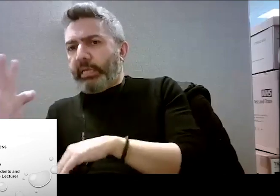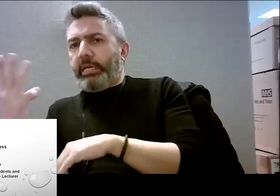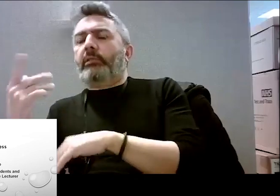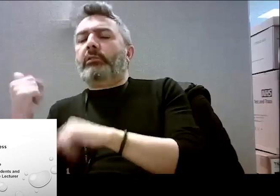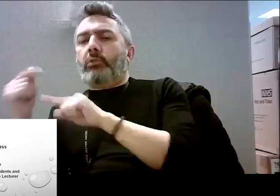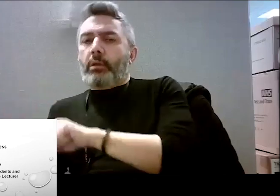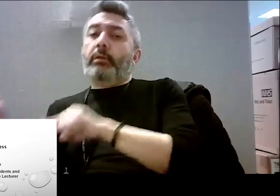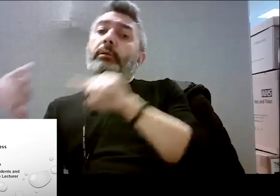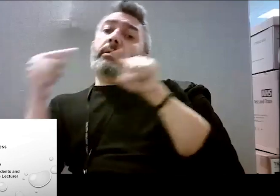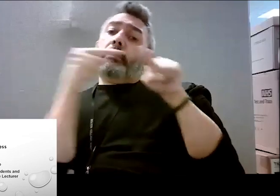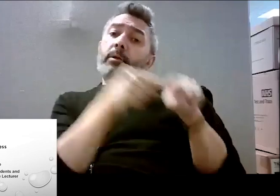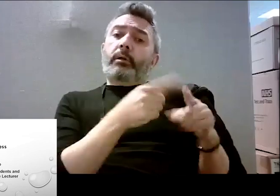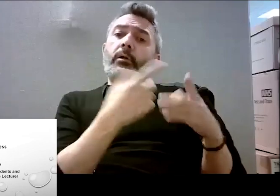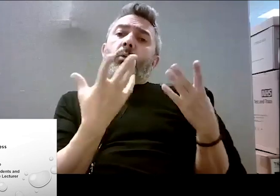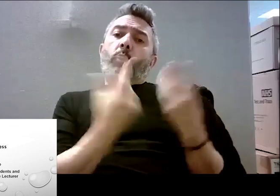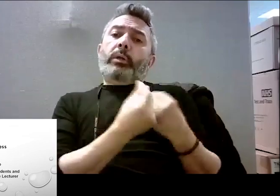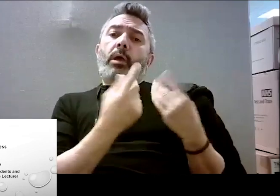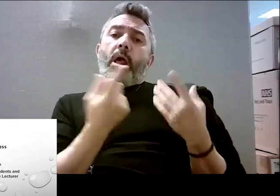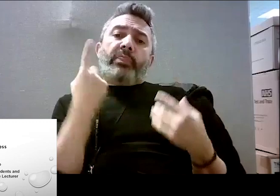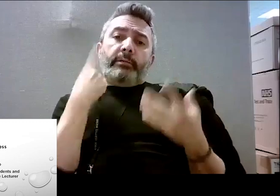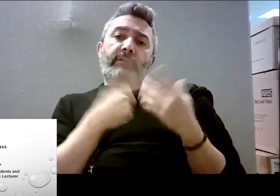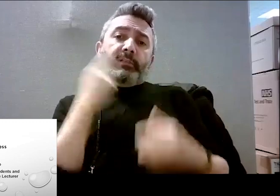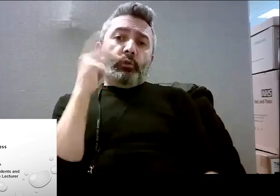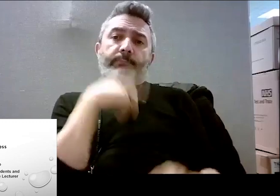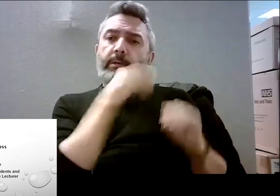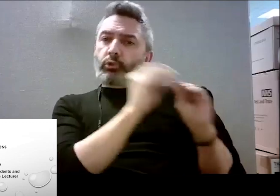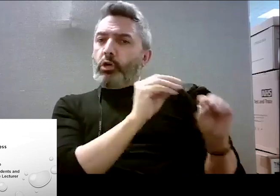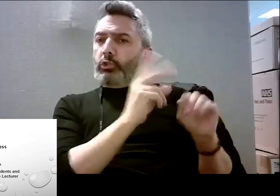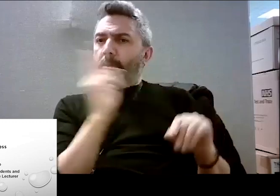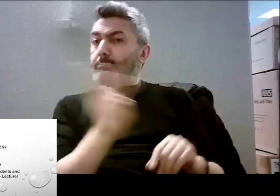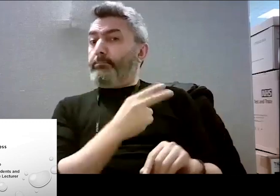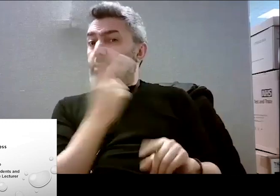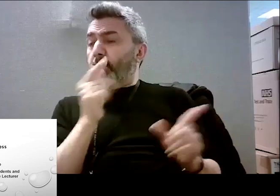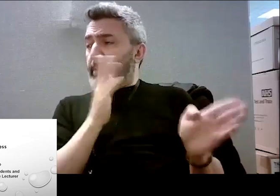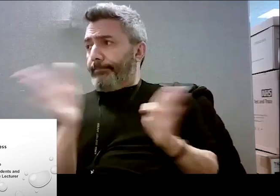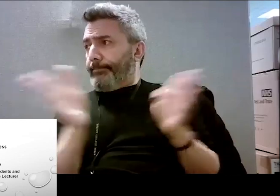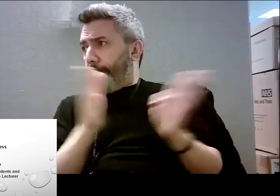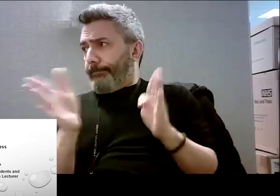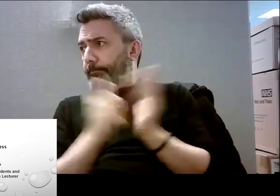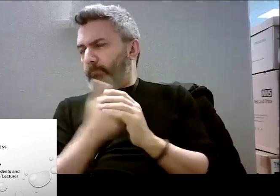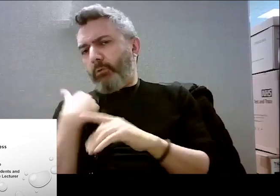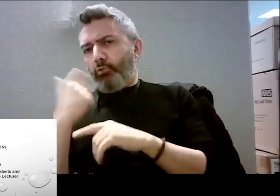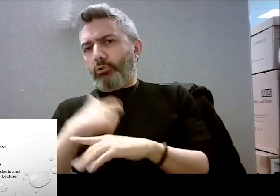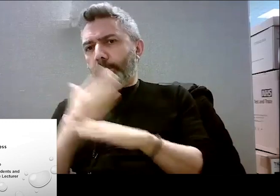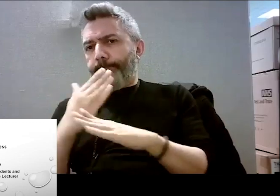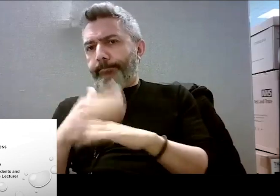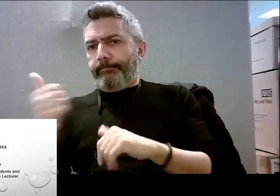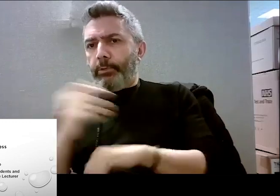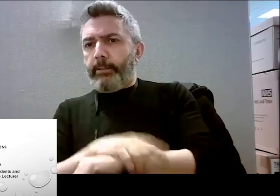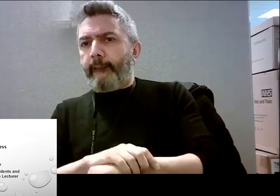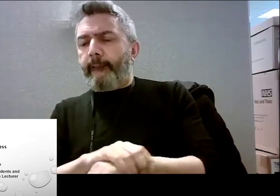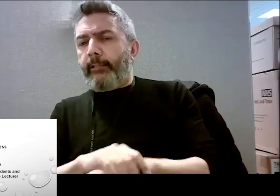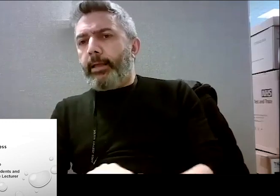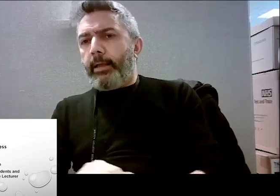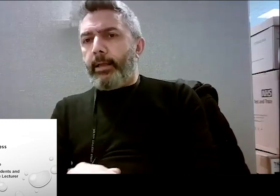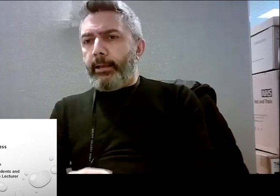sign language up to level 3. And I also teach the deaf and hearing students as